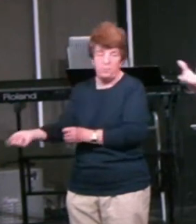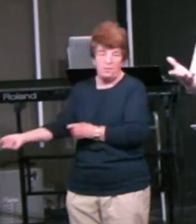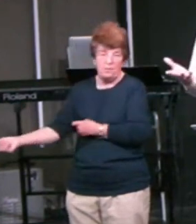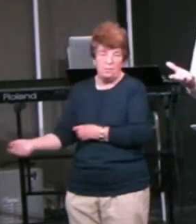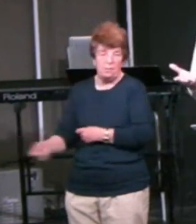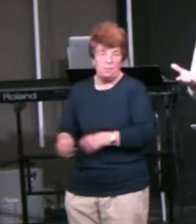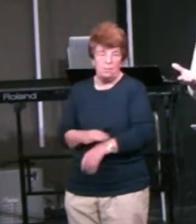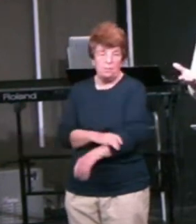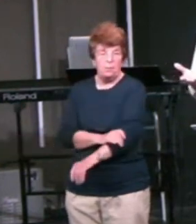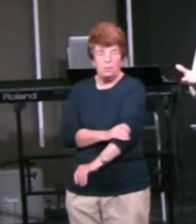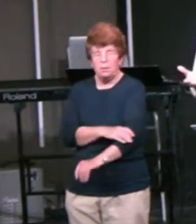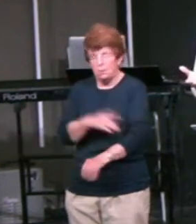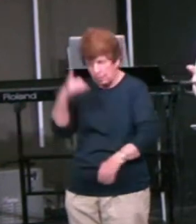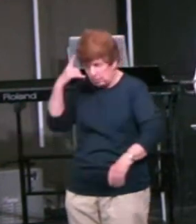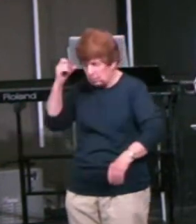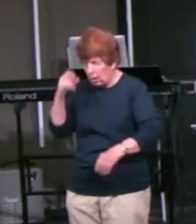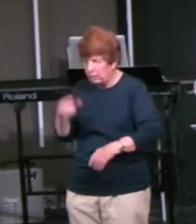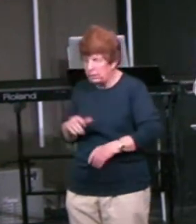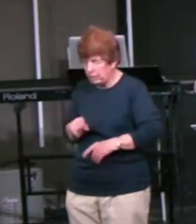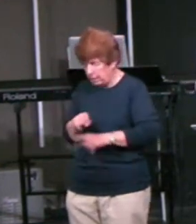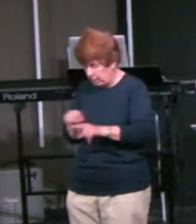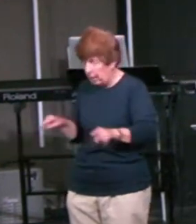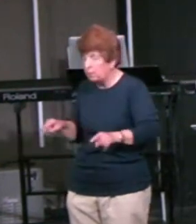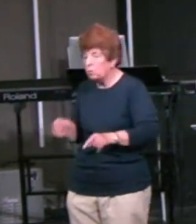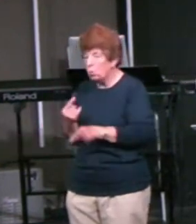It was just an idea that they practiced.